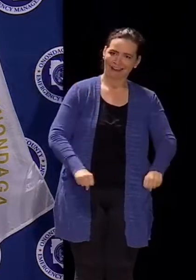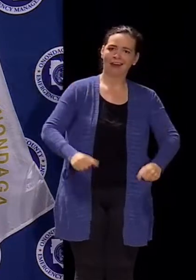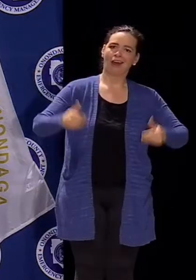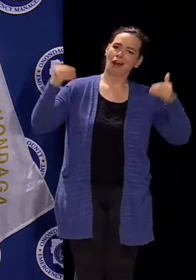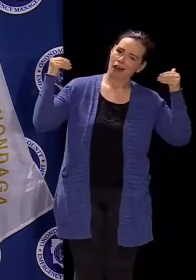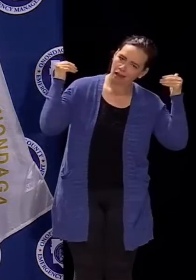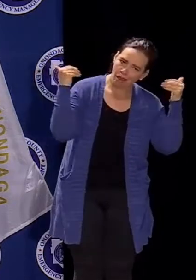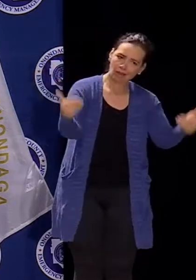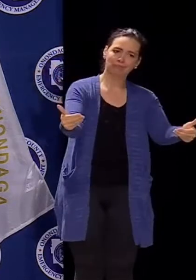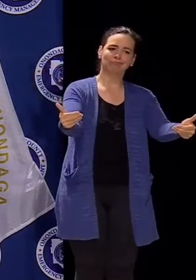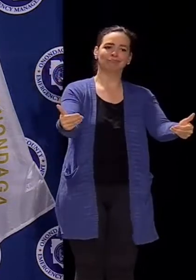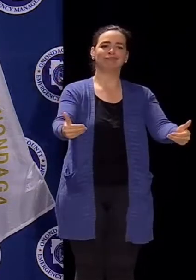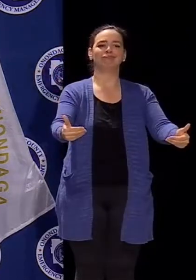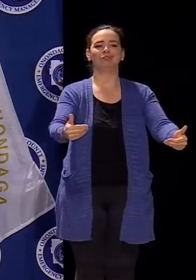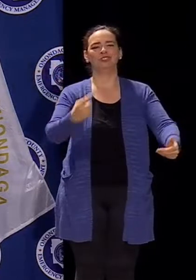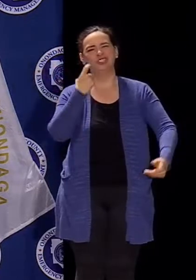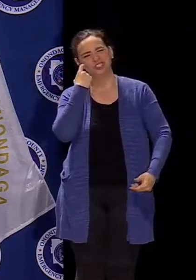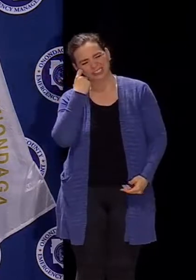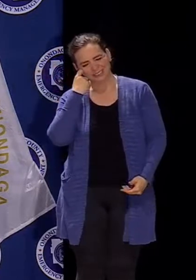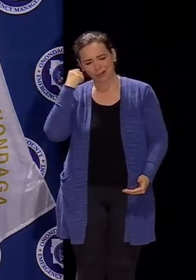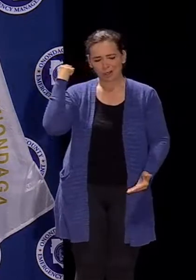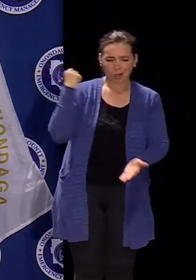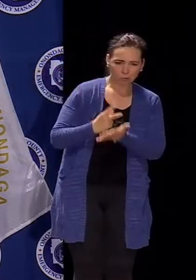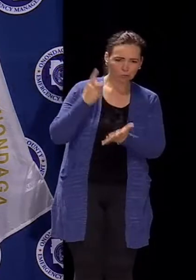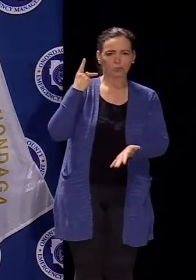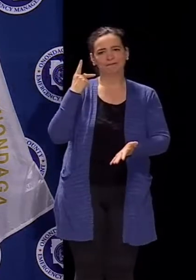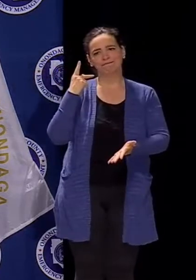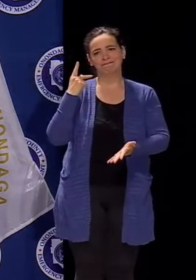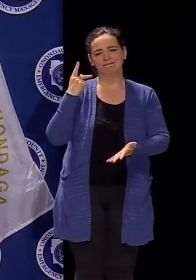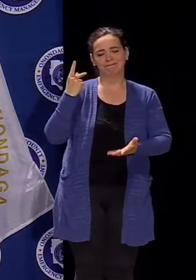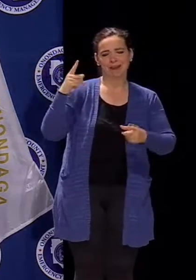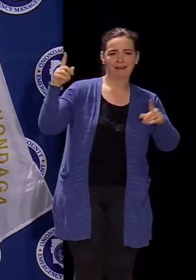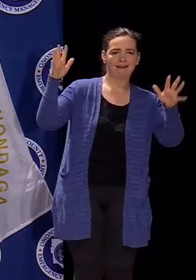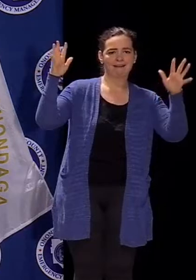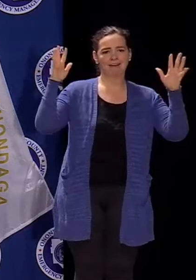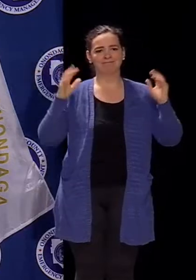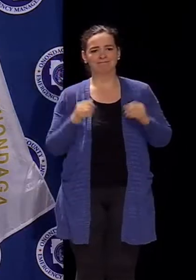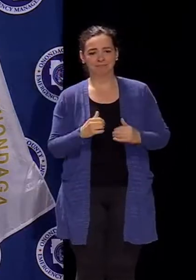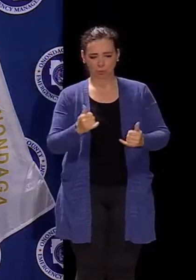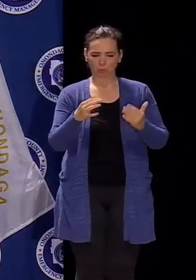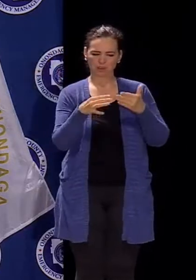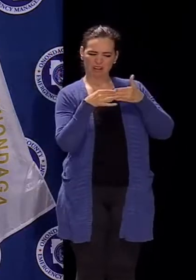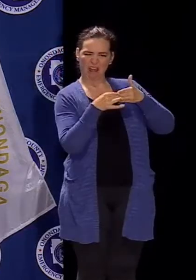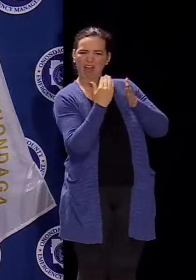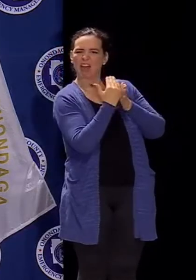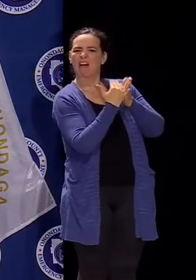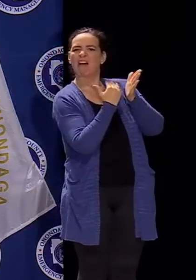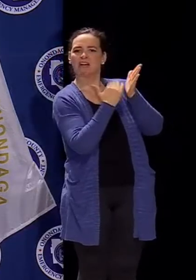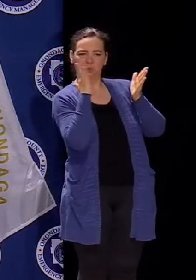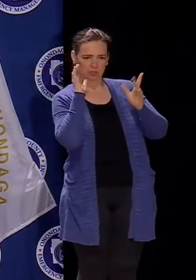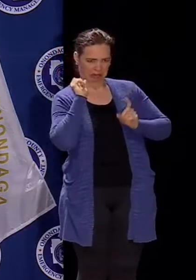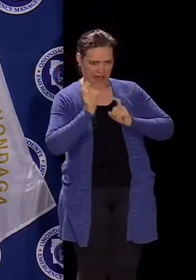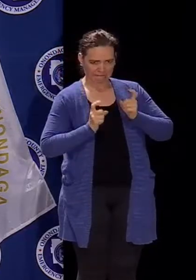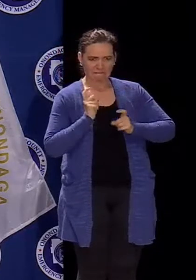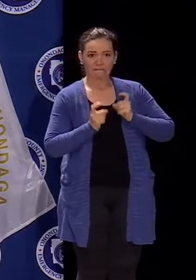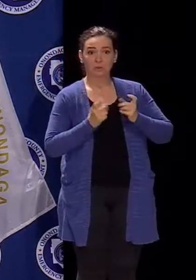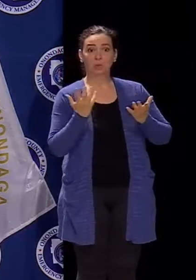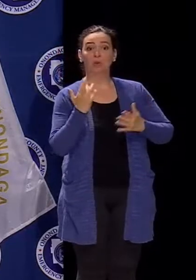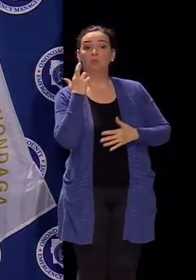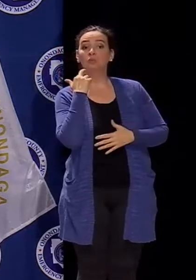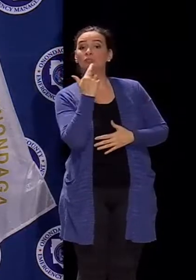shortly, a short period of time ago, that has happened. Guidance will come out, but again, this gives our restaurants the ability